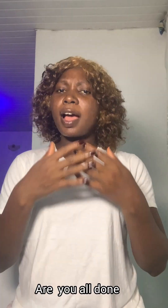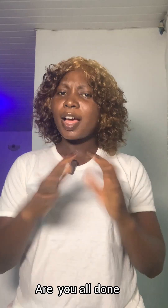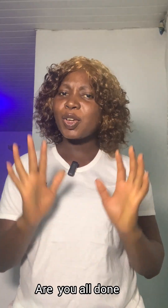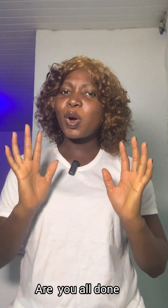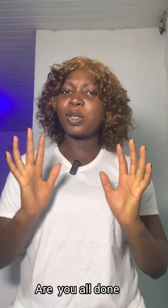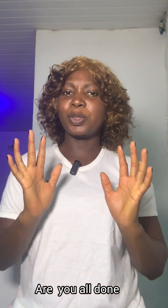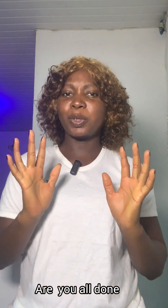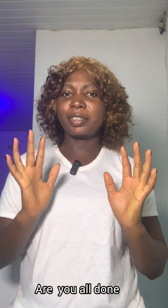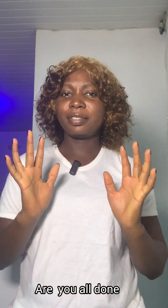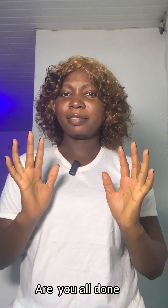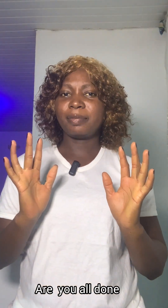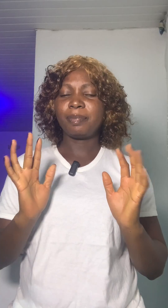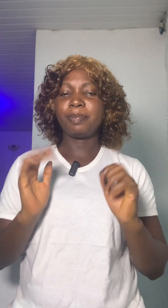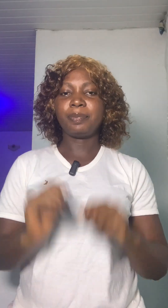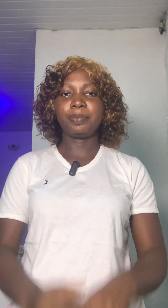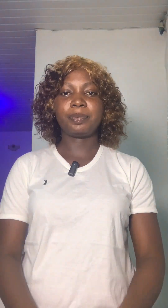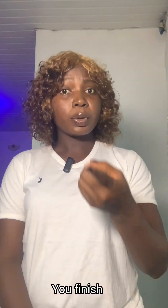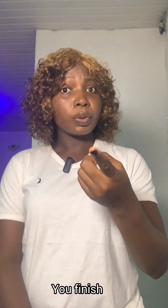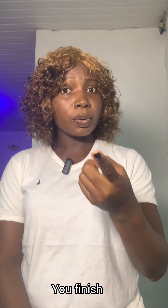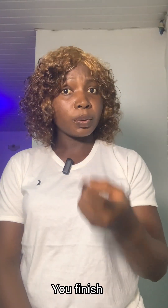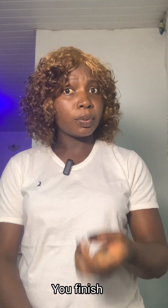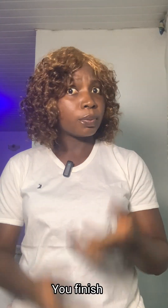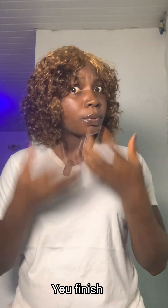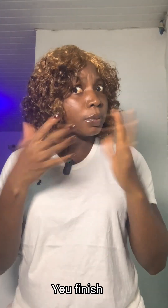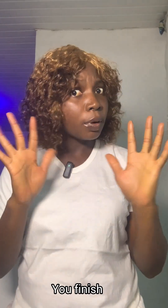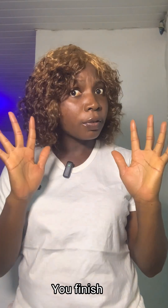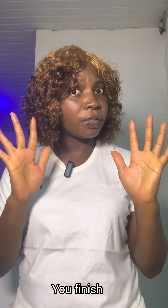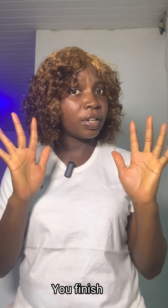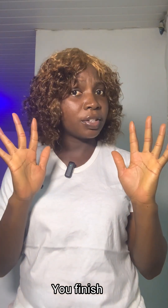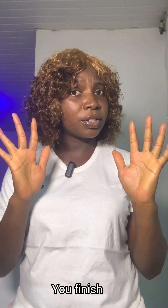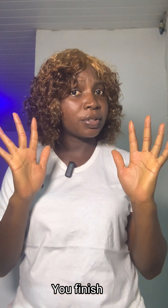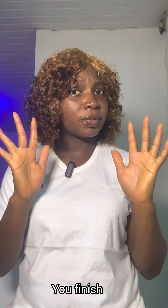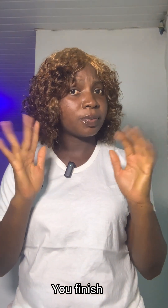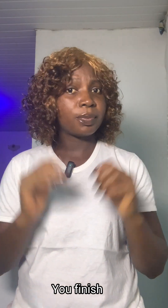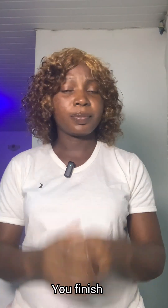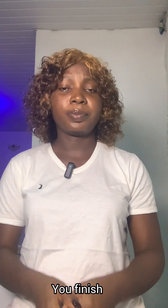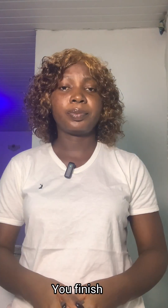Are you all done? You finish?